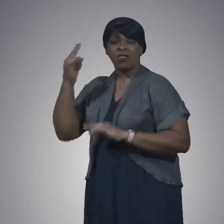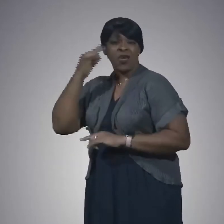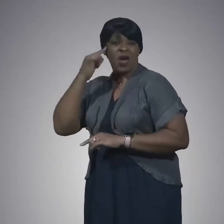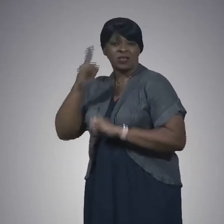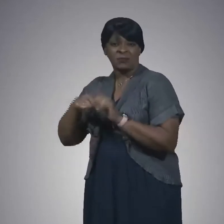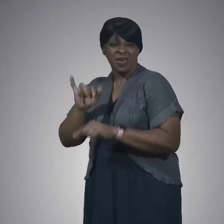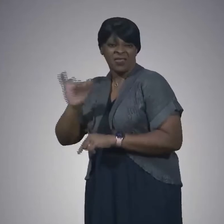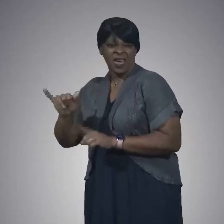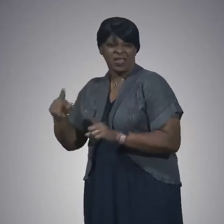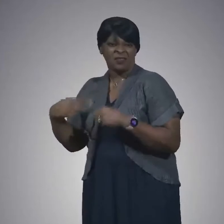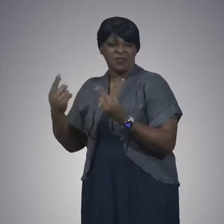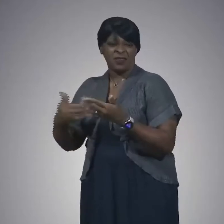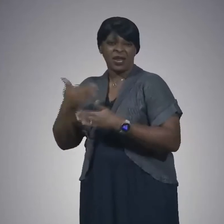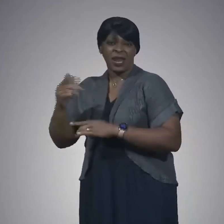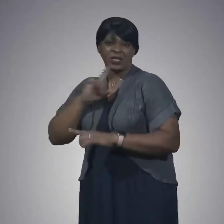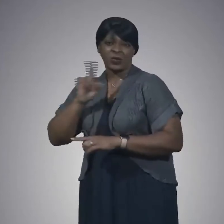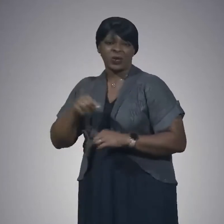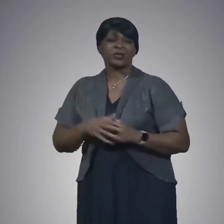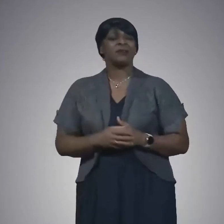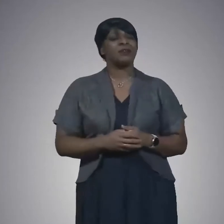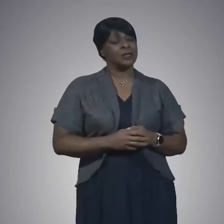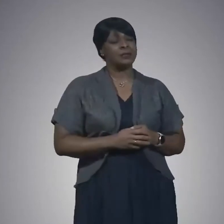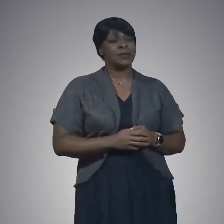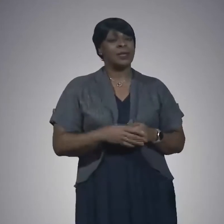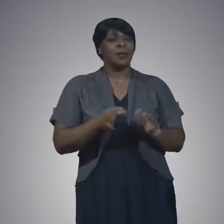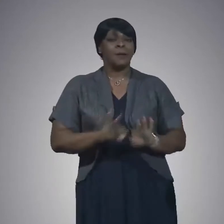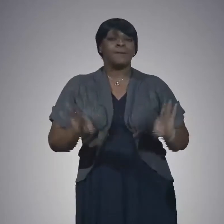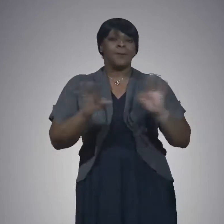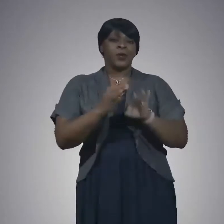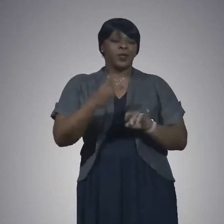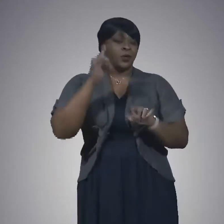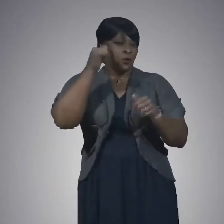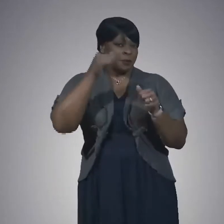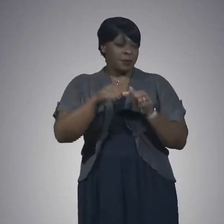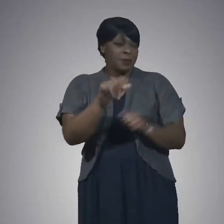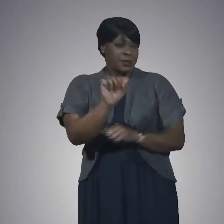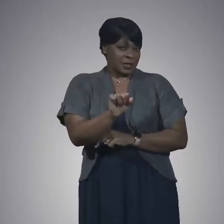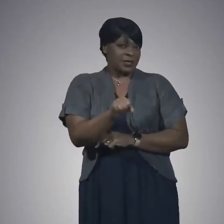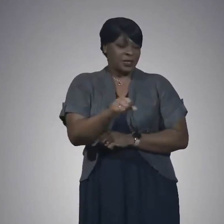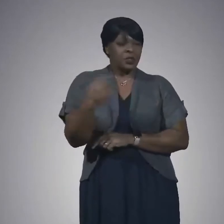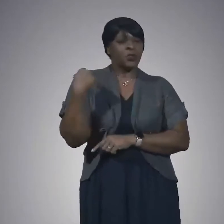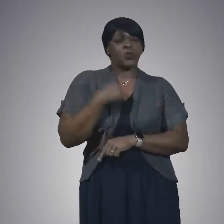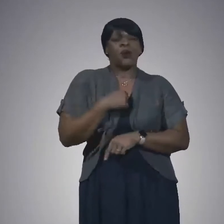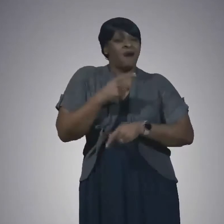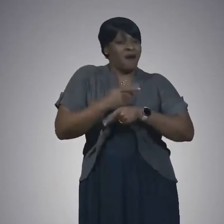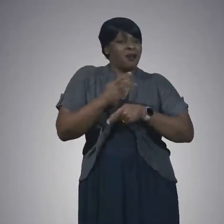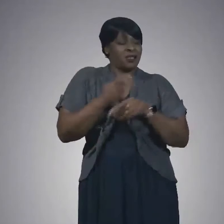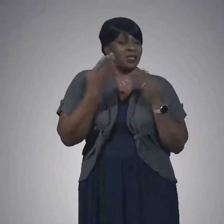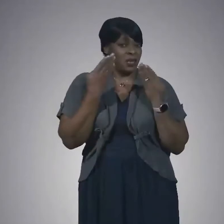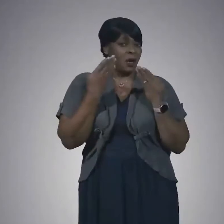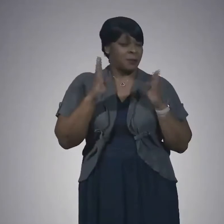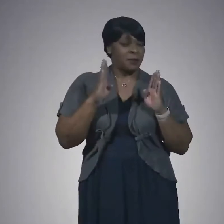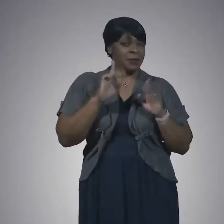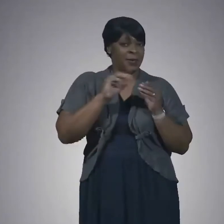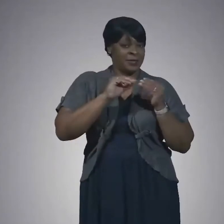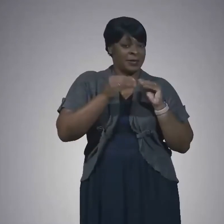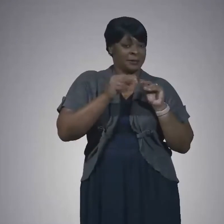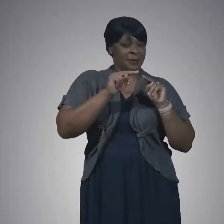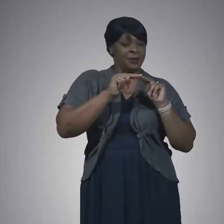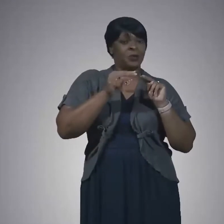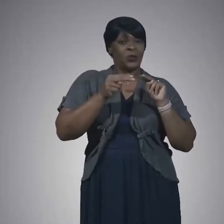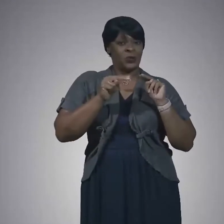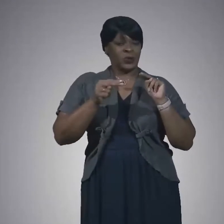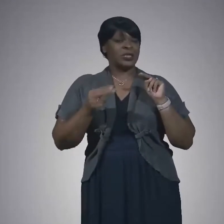the next directive? So I think the important thing to remember is, yes, we are cautiously optimistic about the numbers